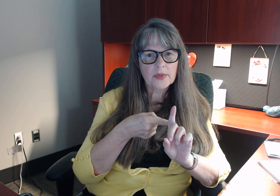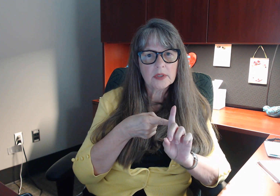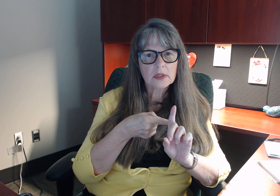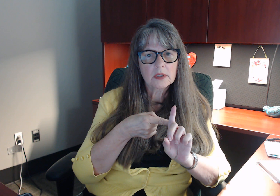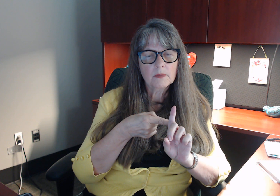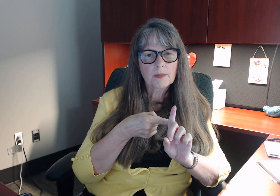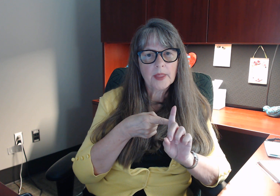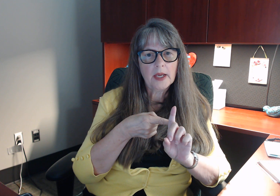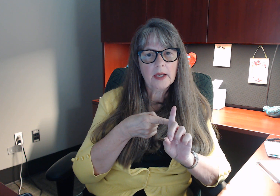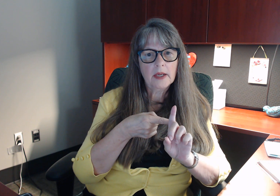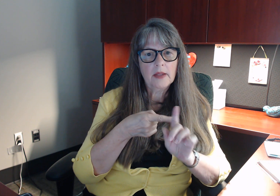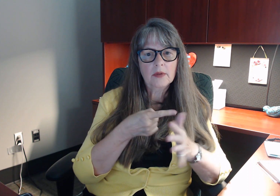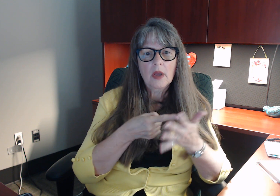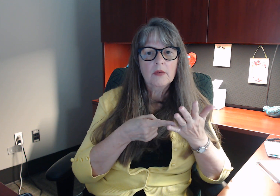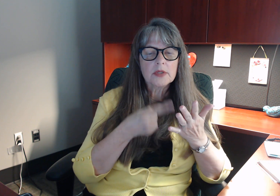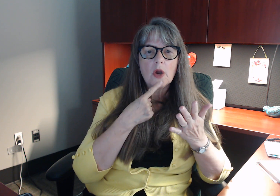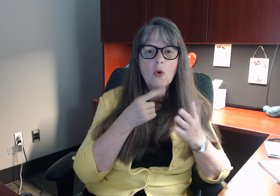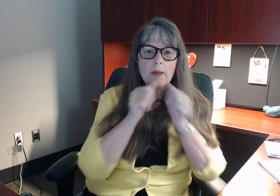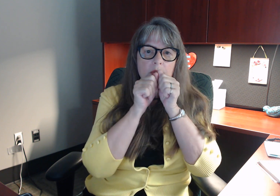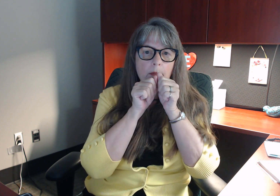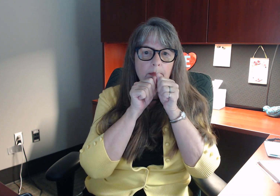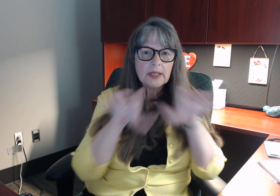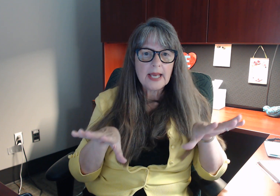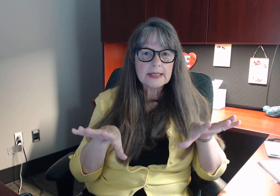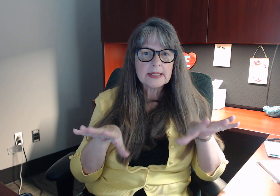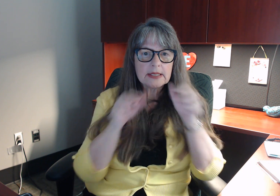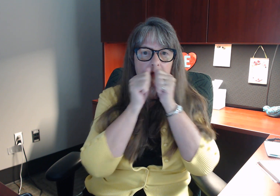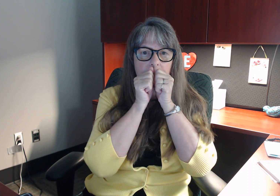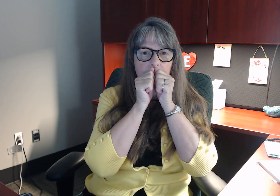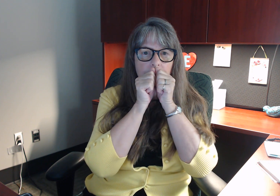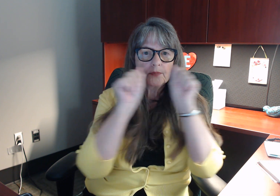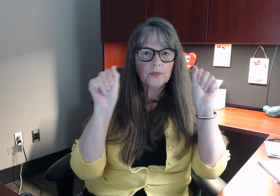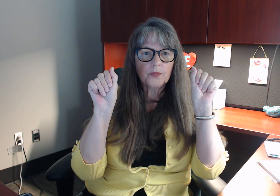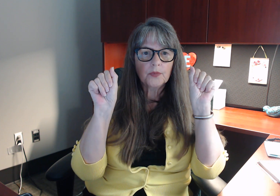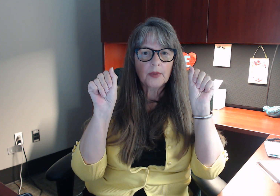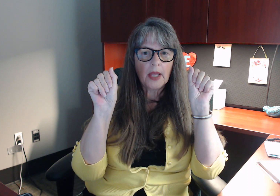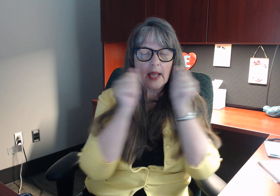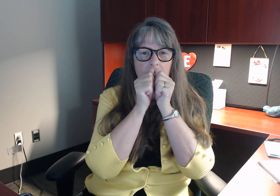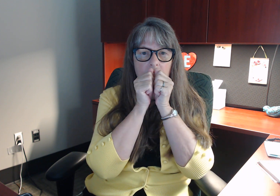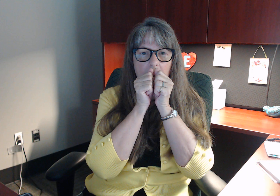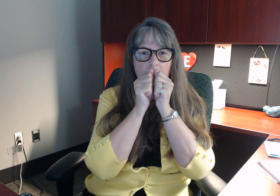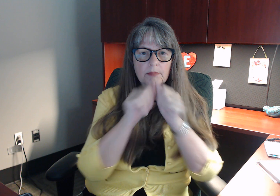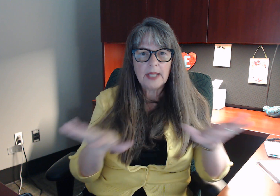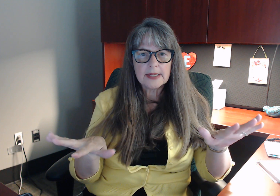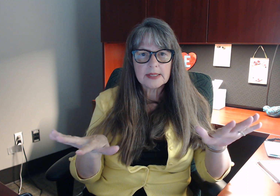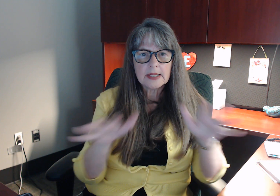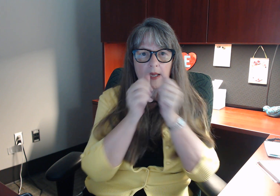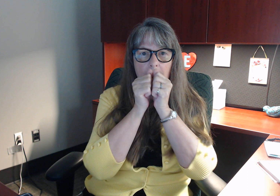And they say, oh, I'm so blessed A handshake, blessed,